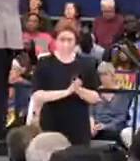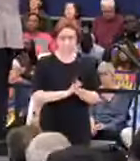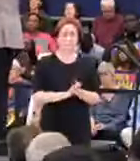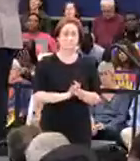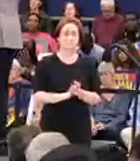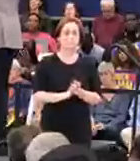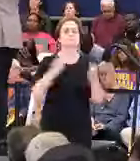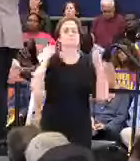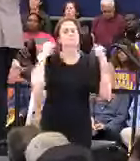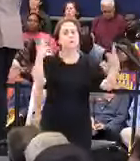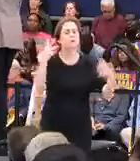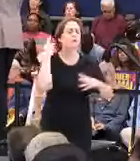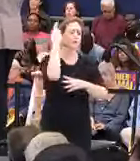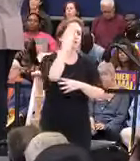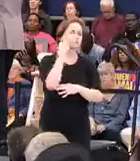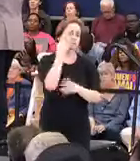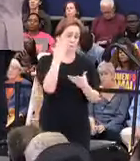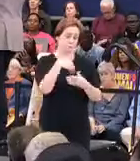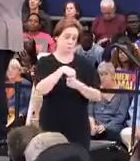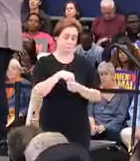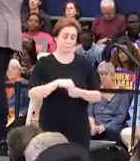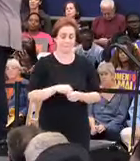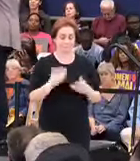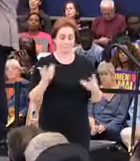2016. For so many reasons include this.